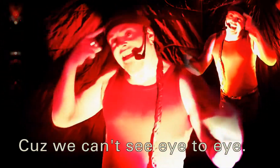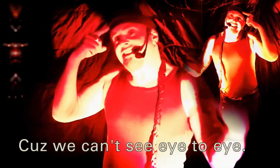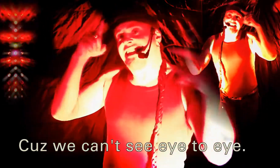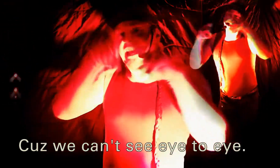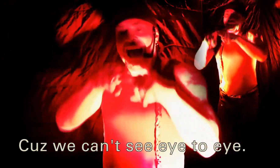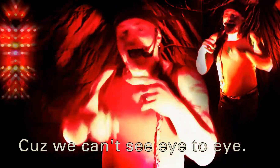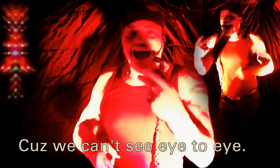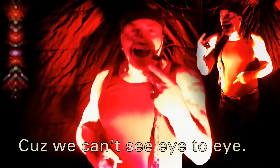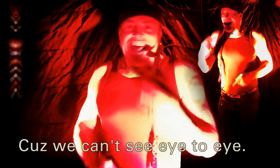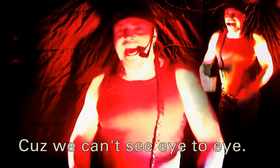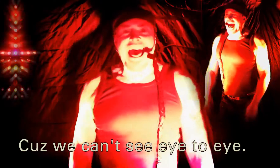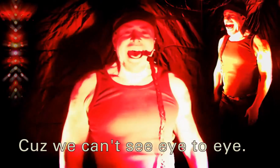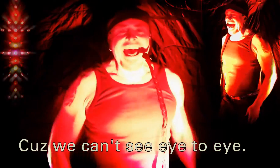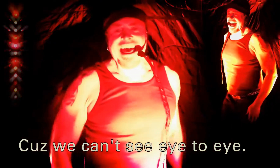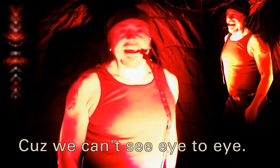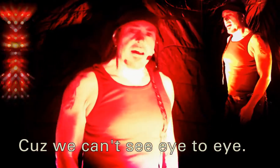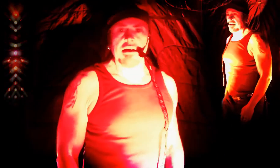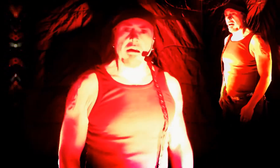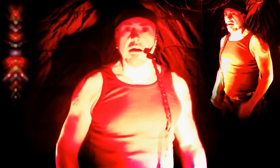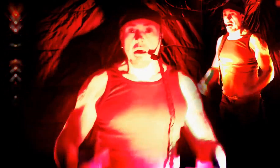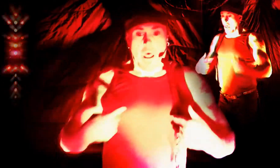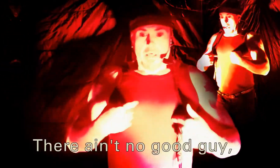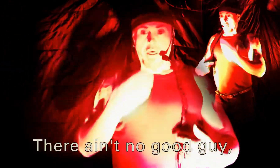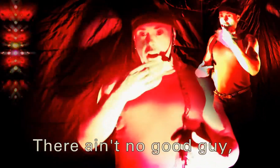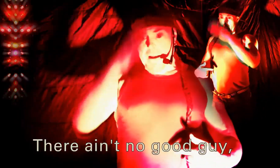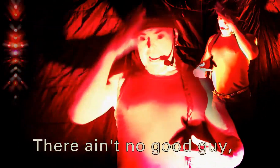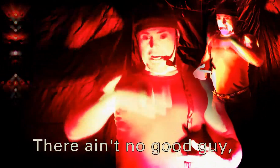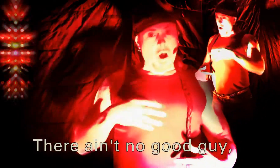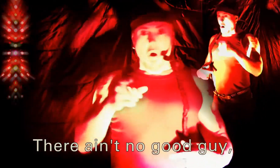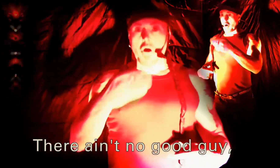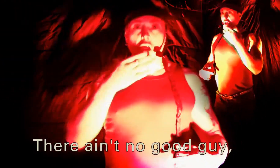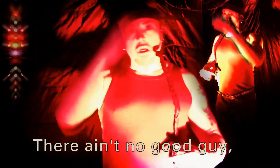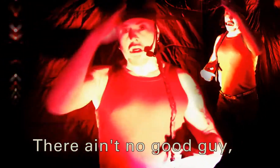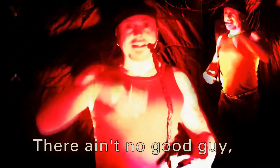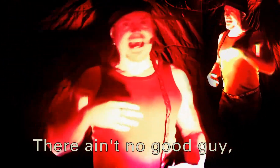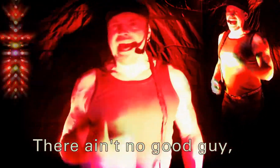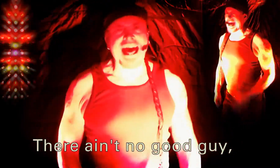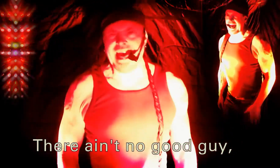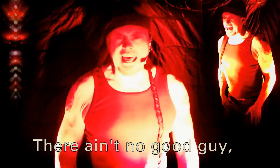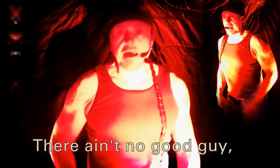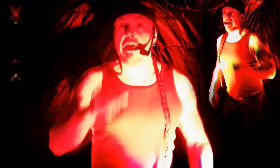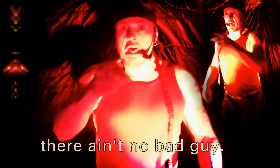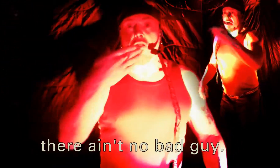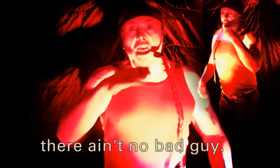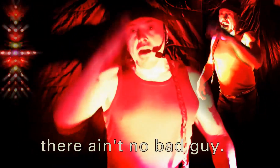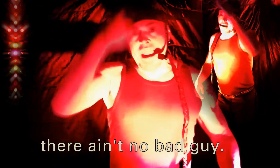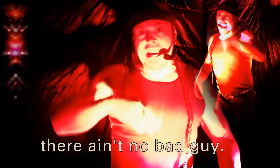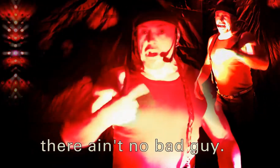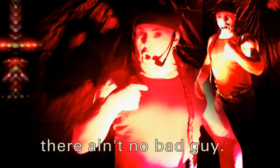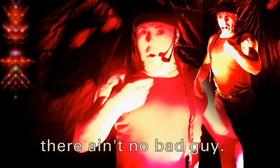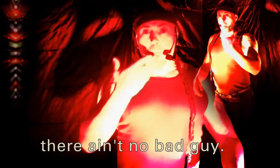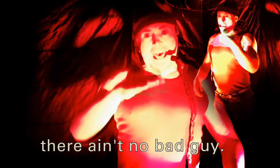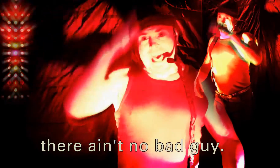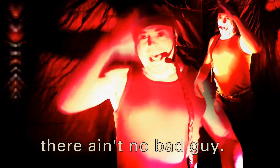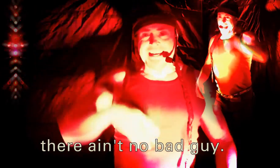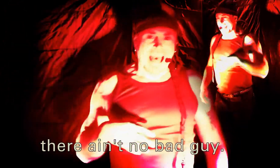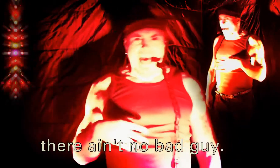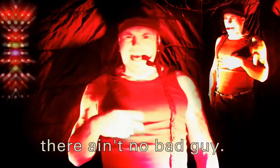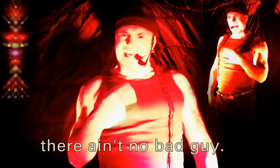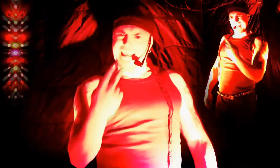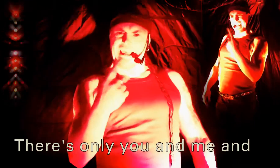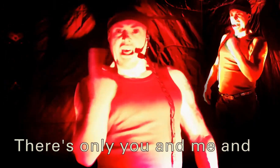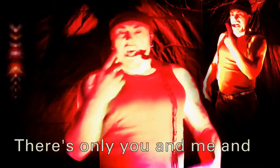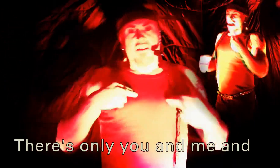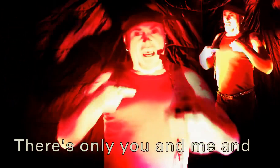'cause we can't see eye to eye. There ain't no good guy, there ain't no